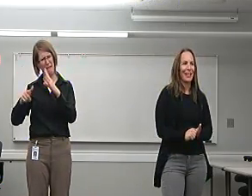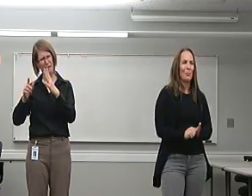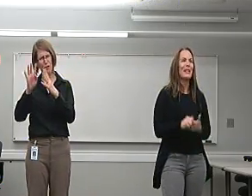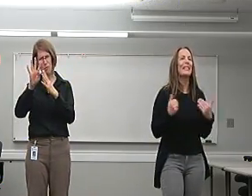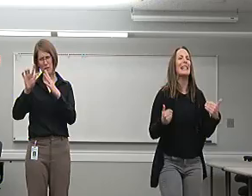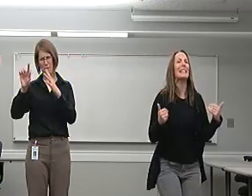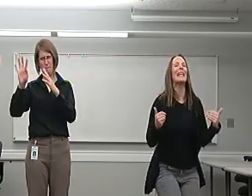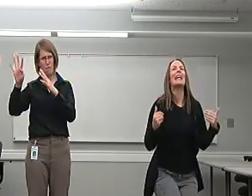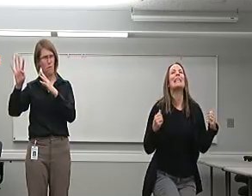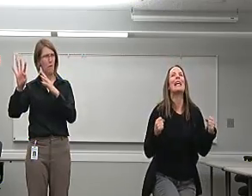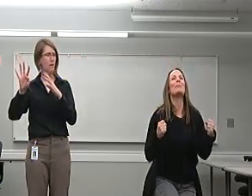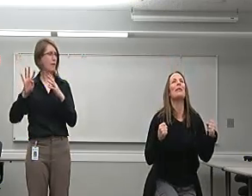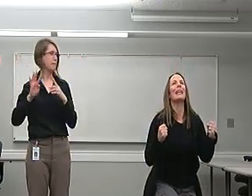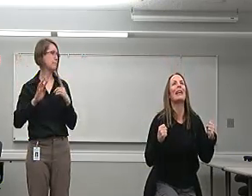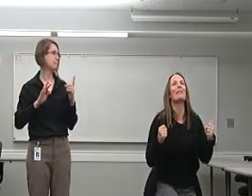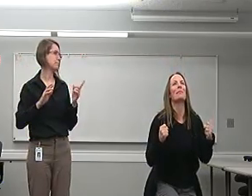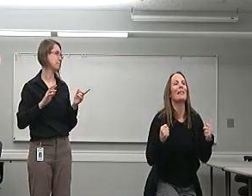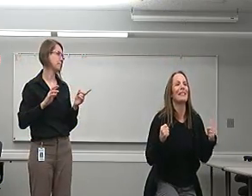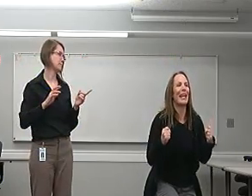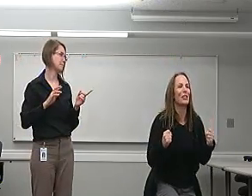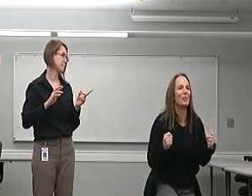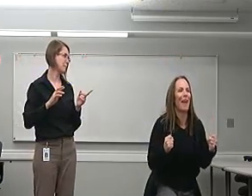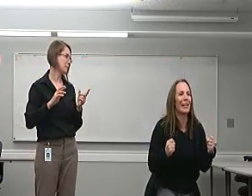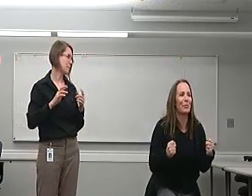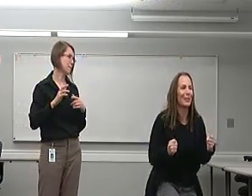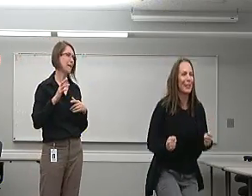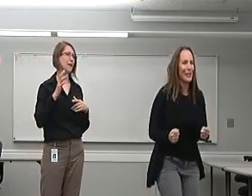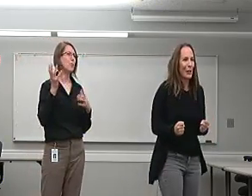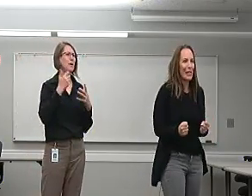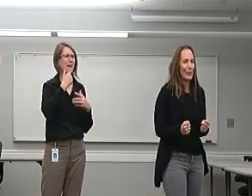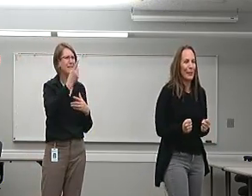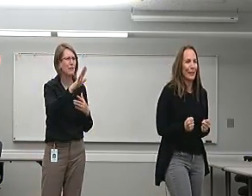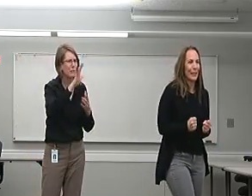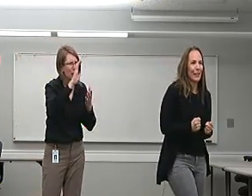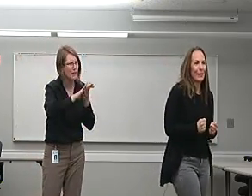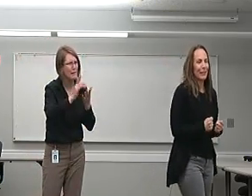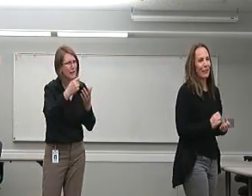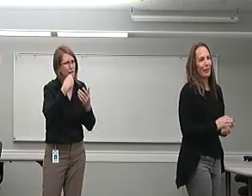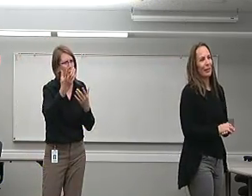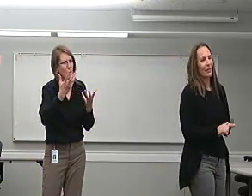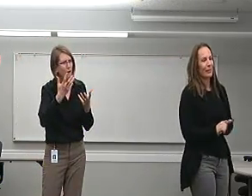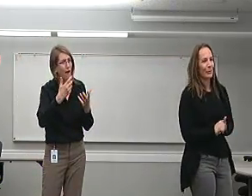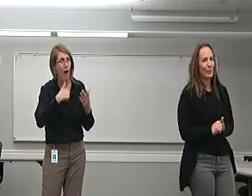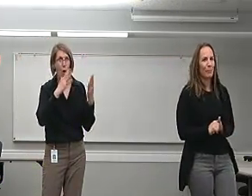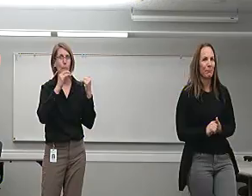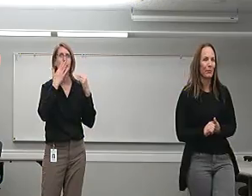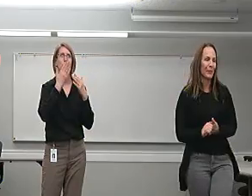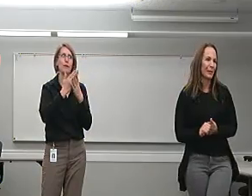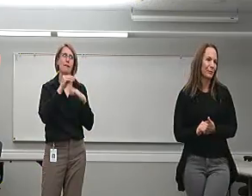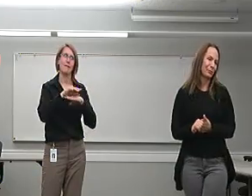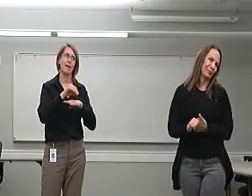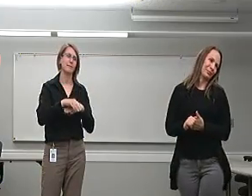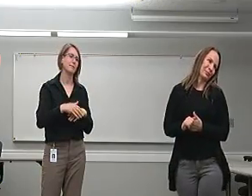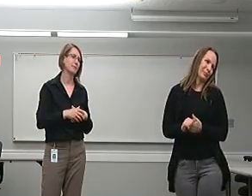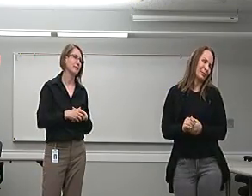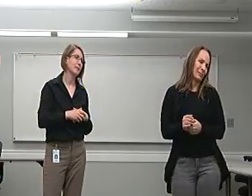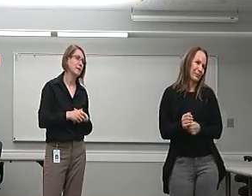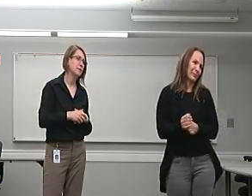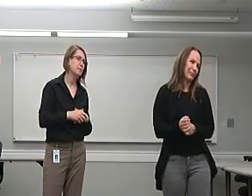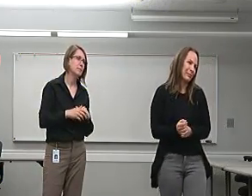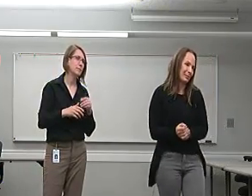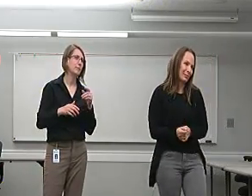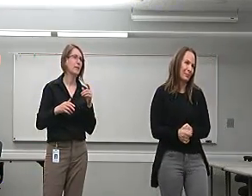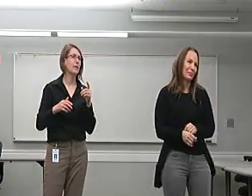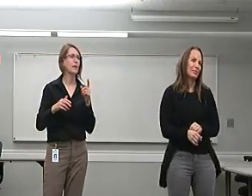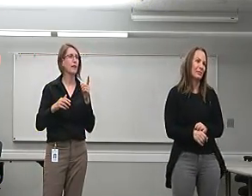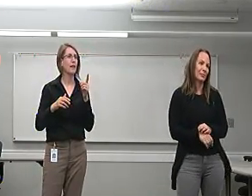say? Tell me I gave them sage advice. What did I tell your husband? He said, he was like, well, and they were like, I've never